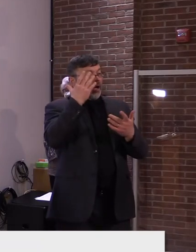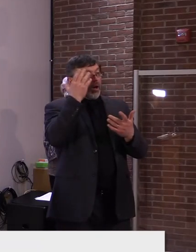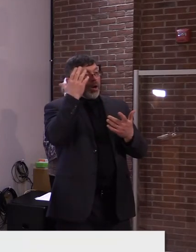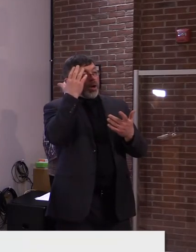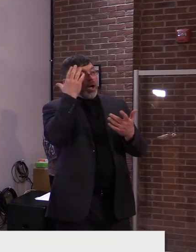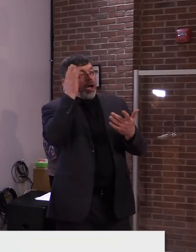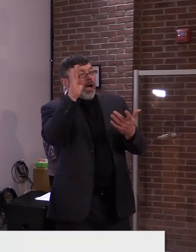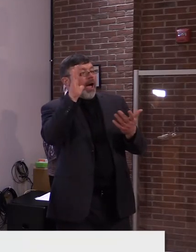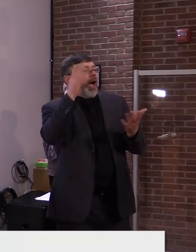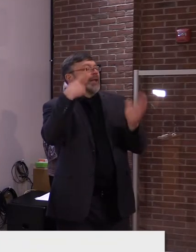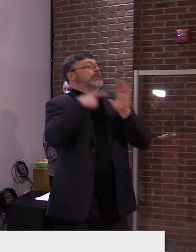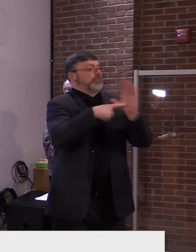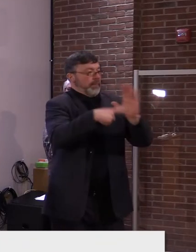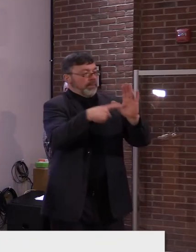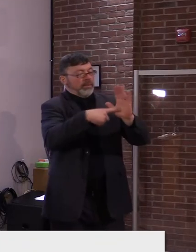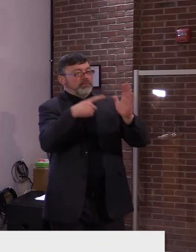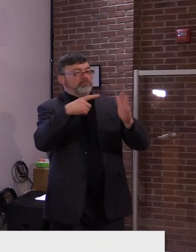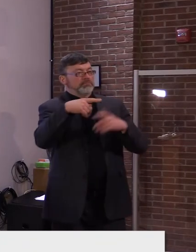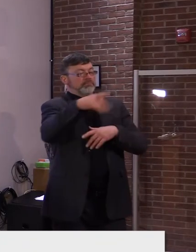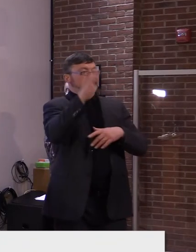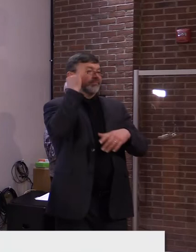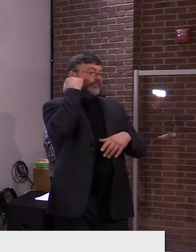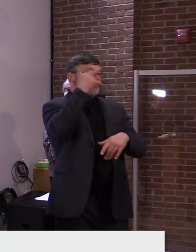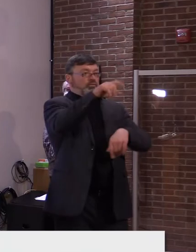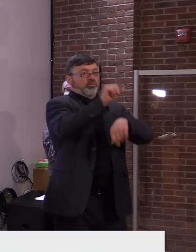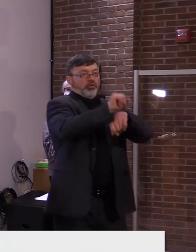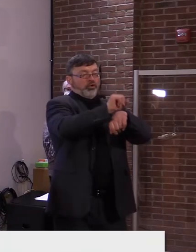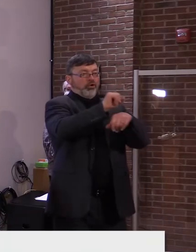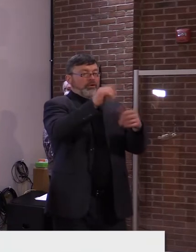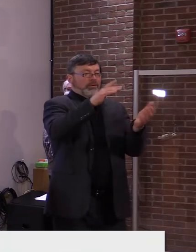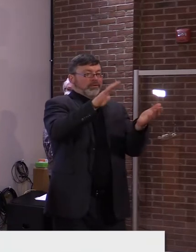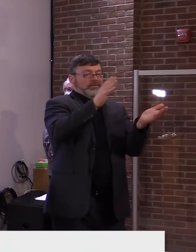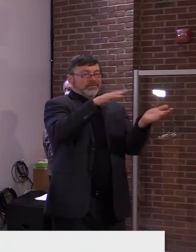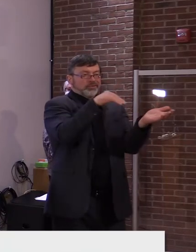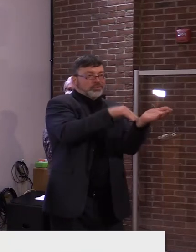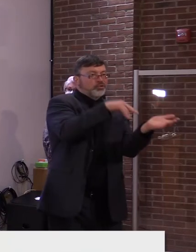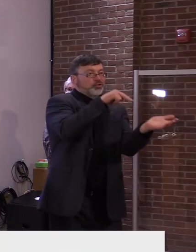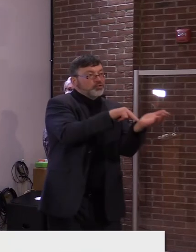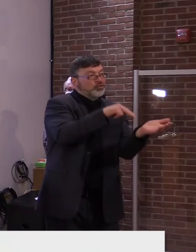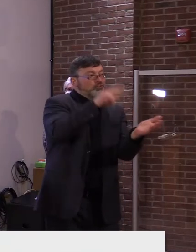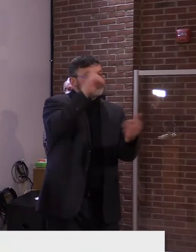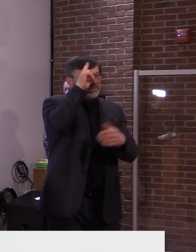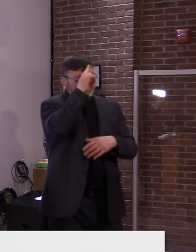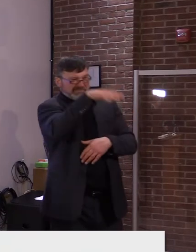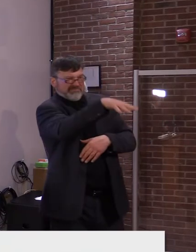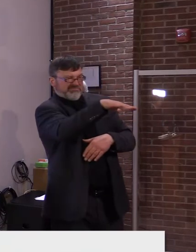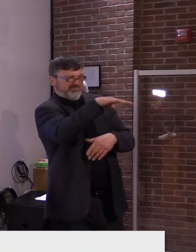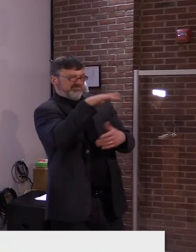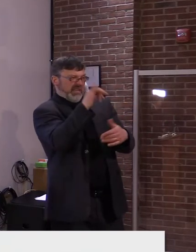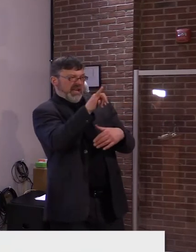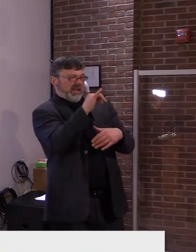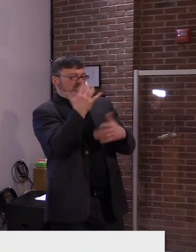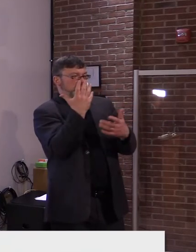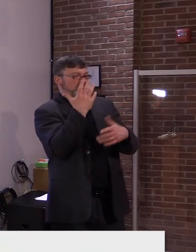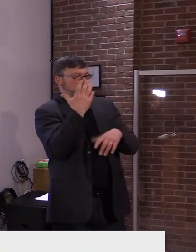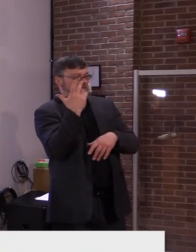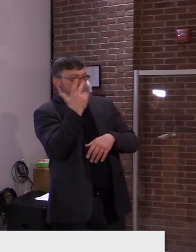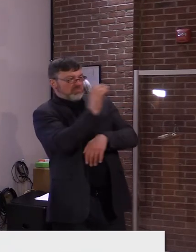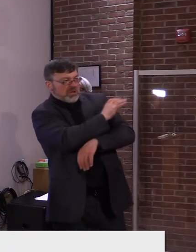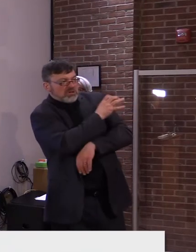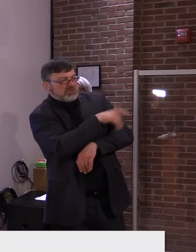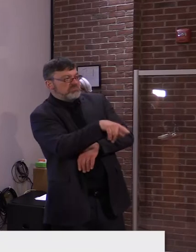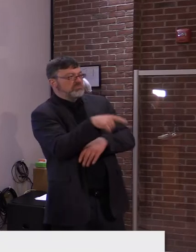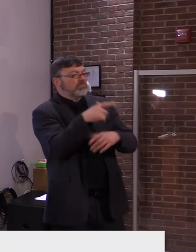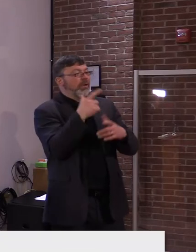in healthcare, there is a provision in some institutions where if